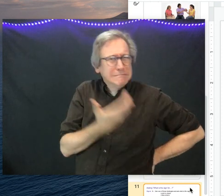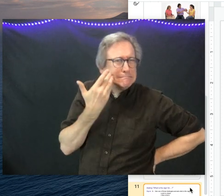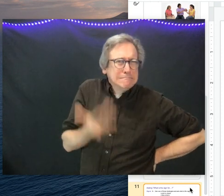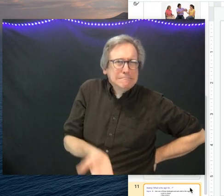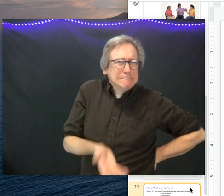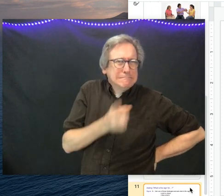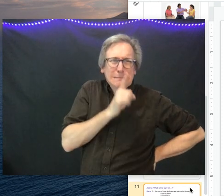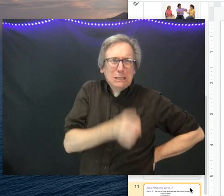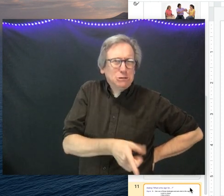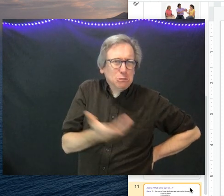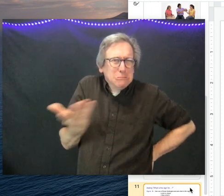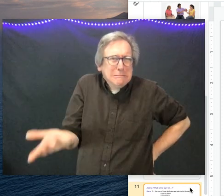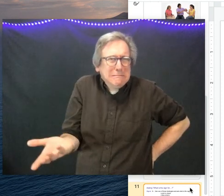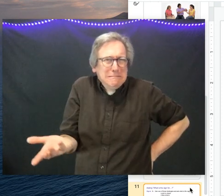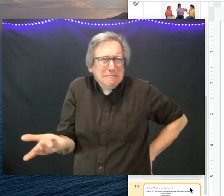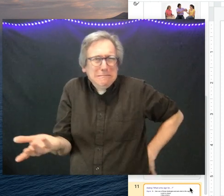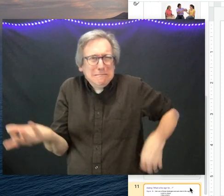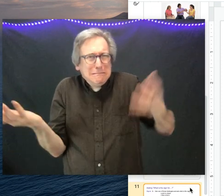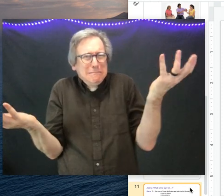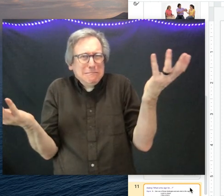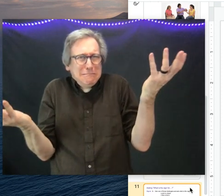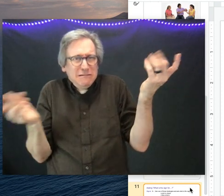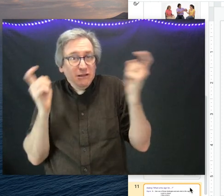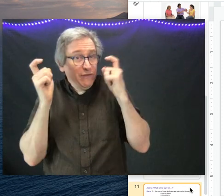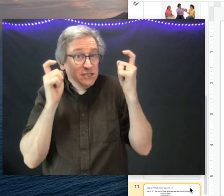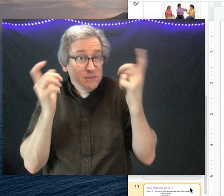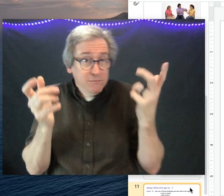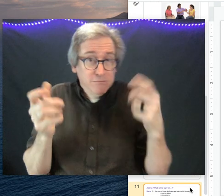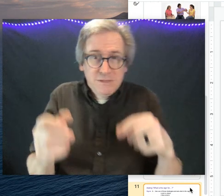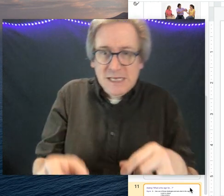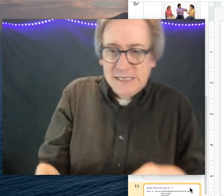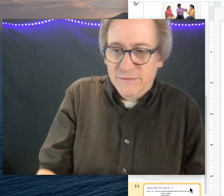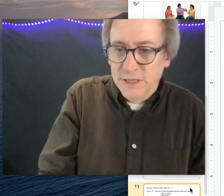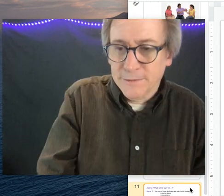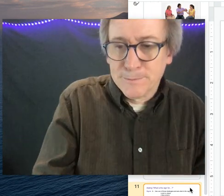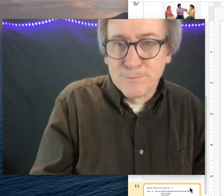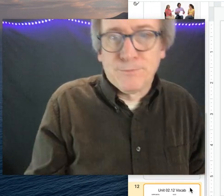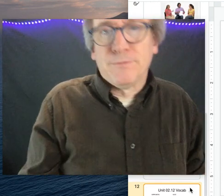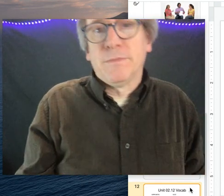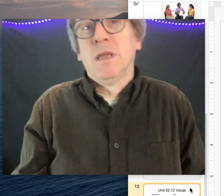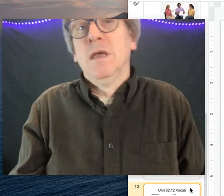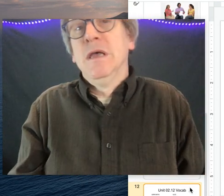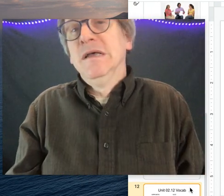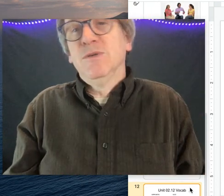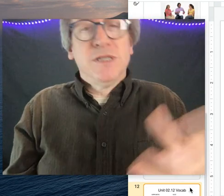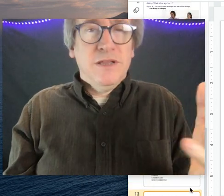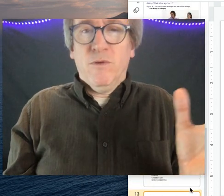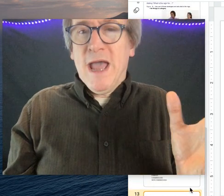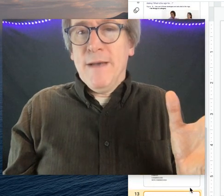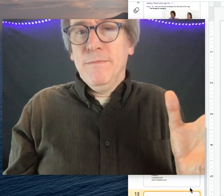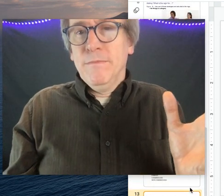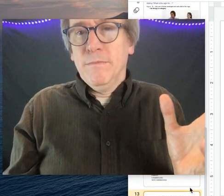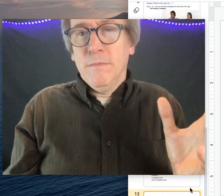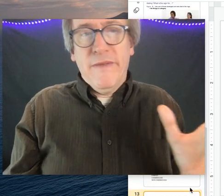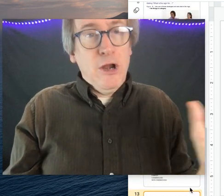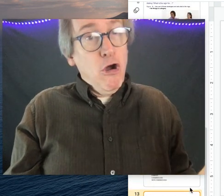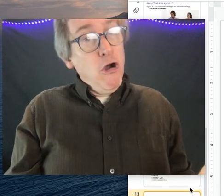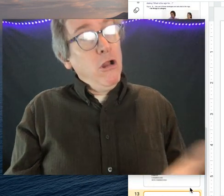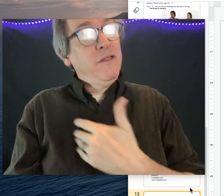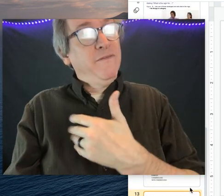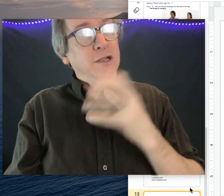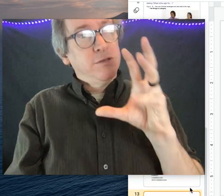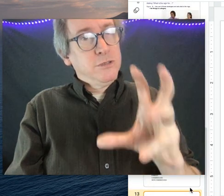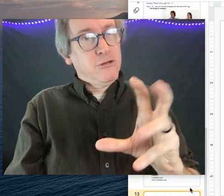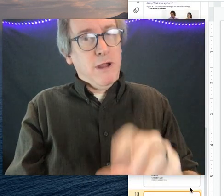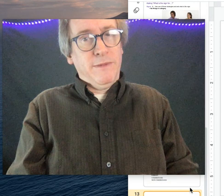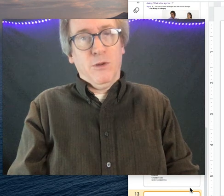Sure. Not sure. The face says everything. So once again, the vocab, and then all